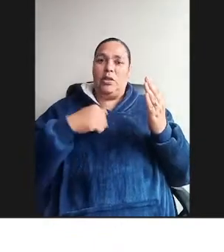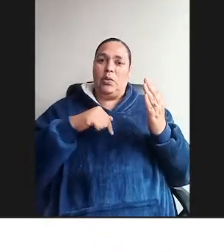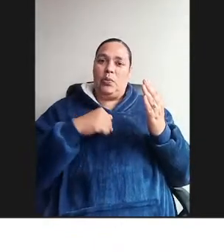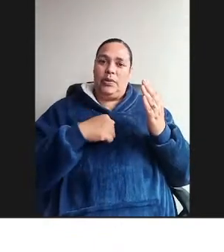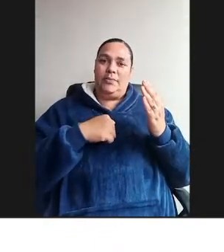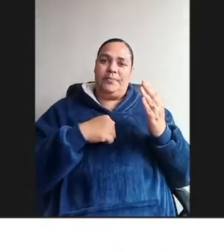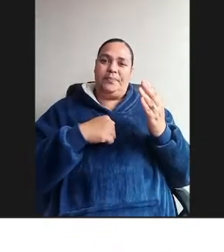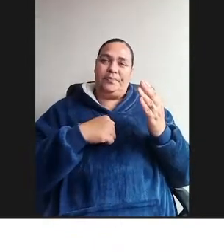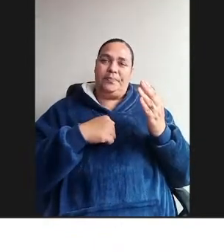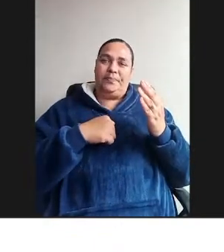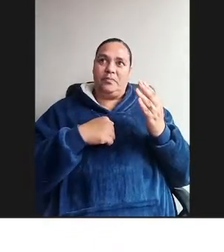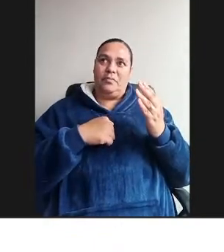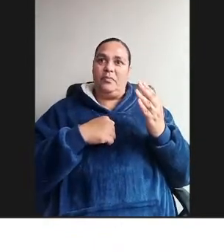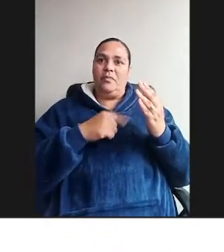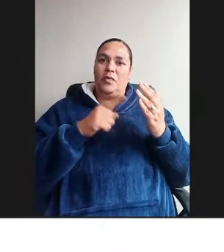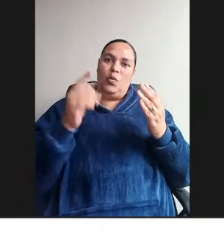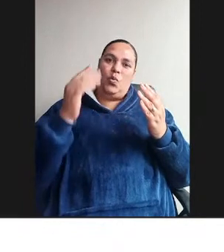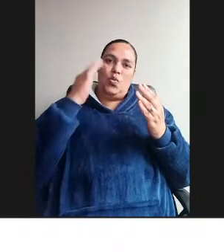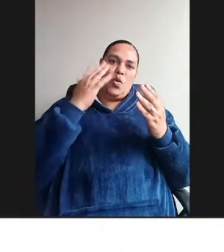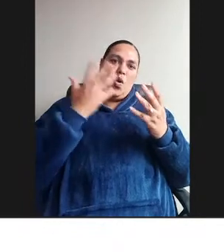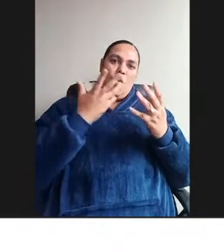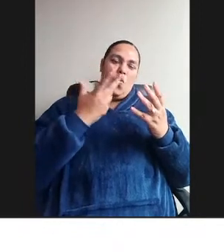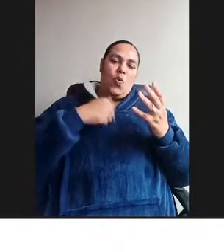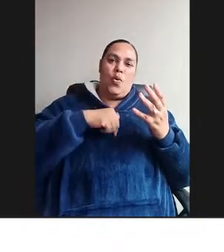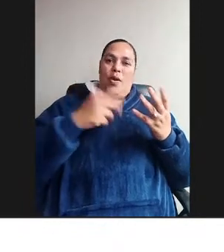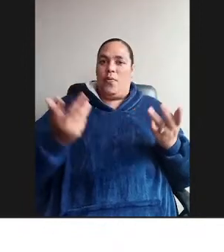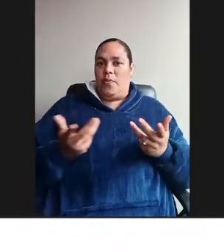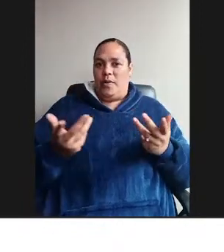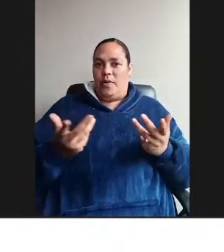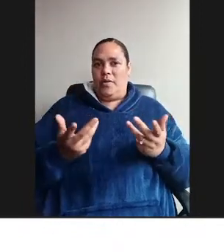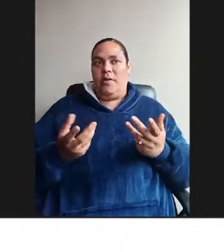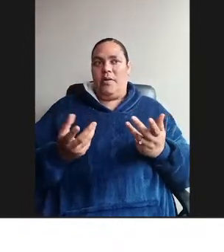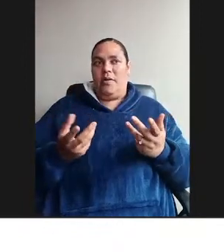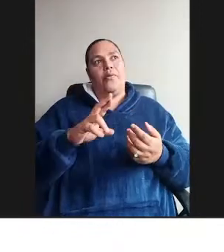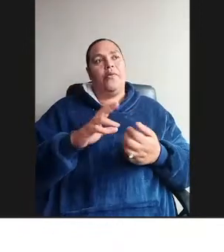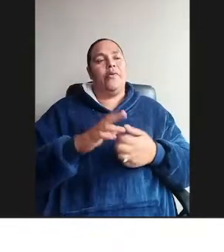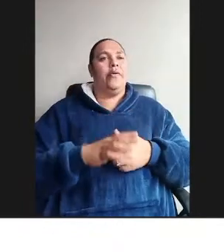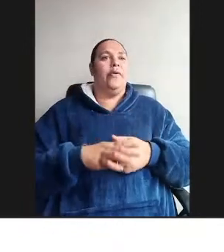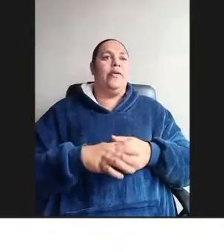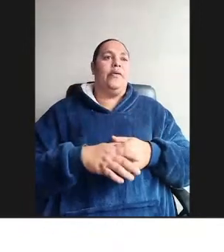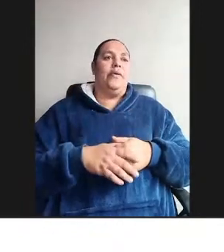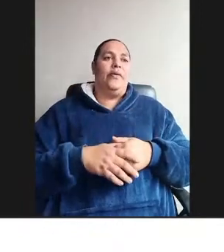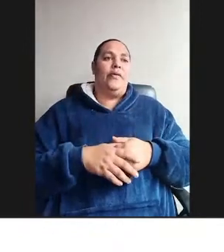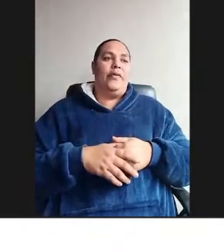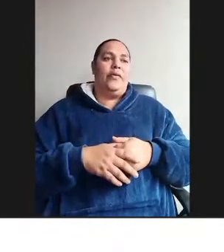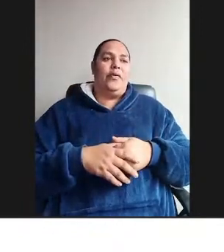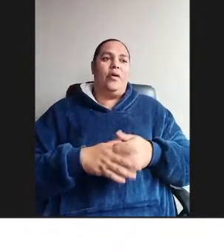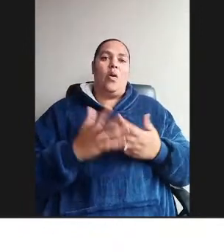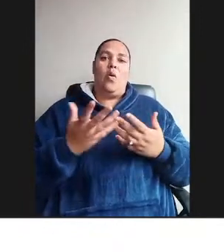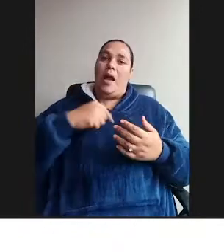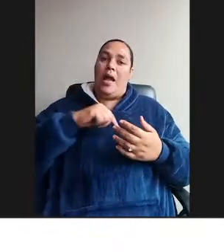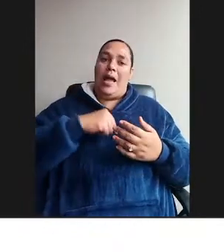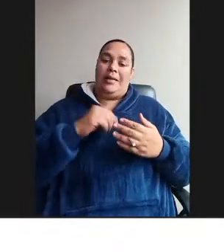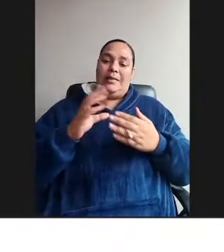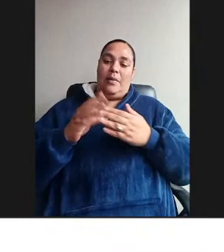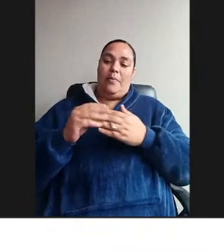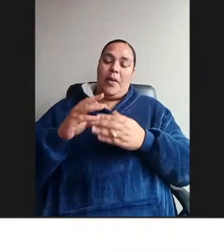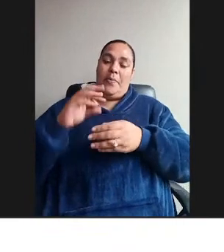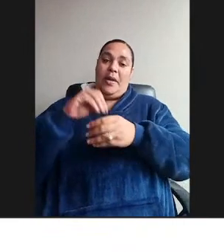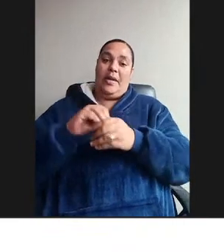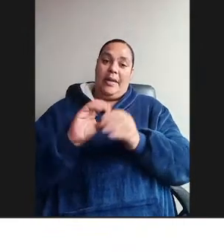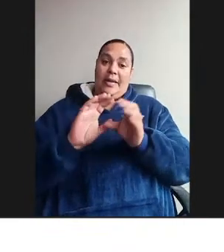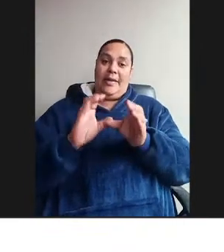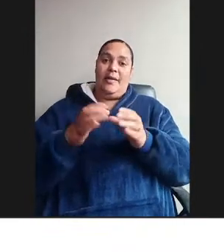you know where we are. For us as the members in that constituency to